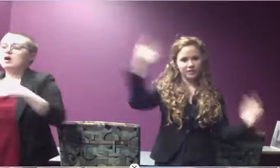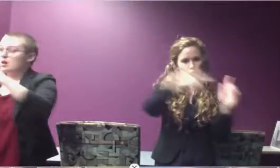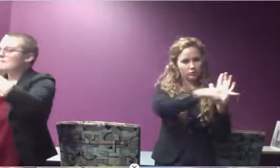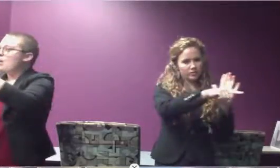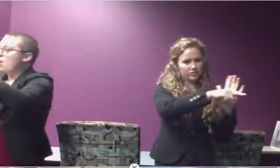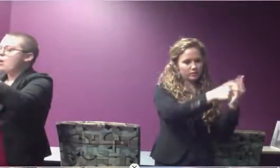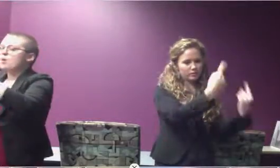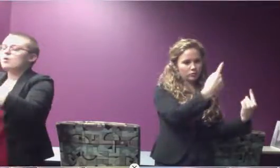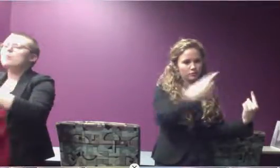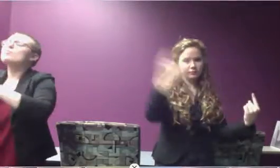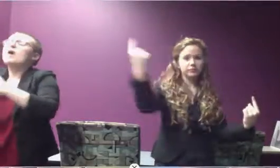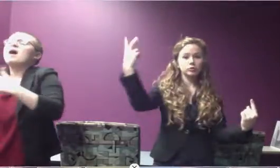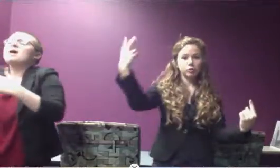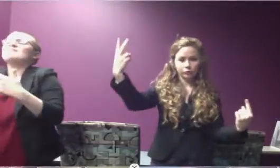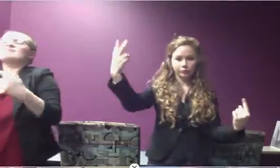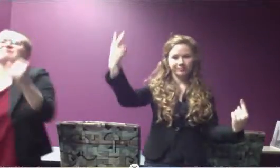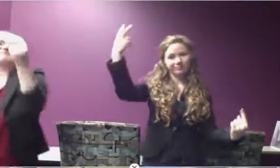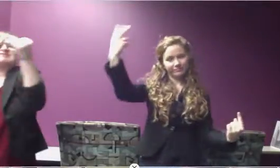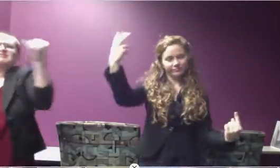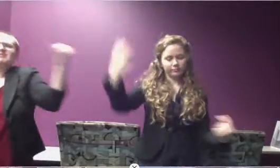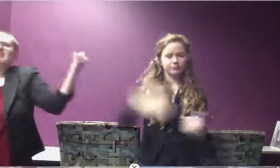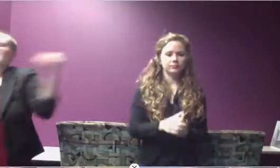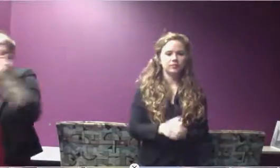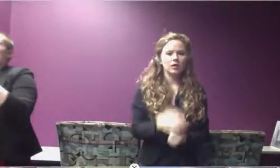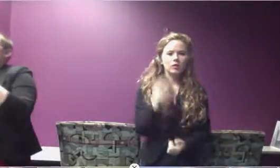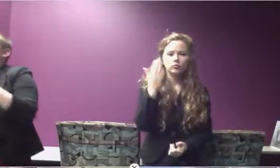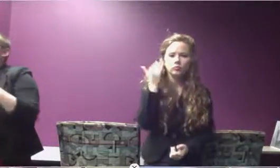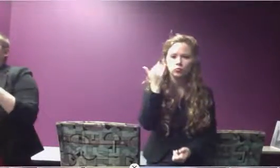2. 2 is the greater number.